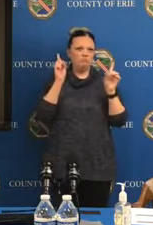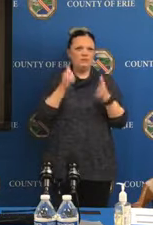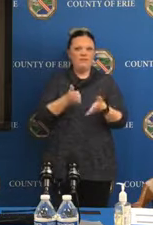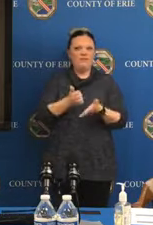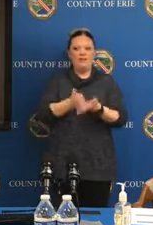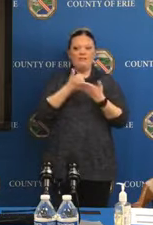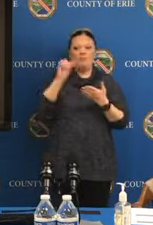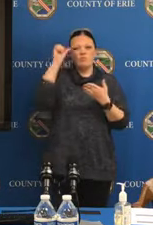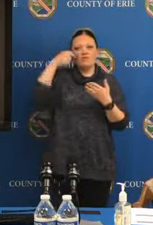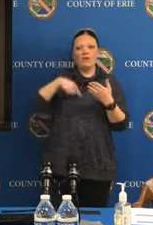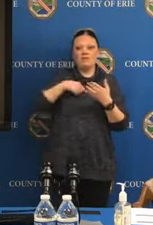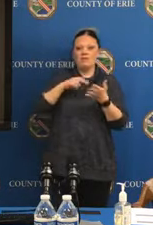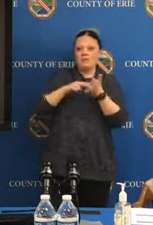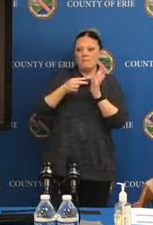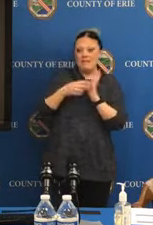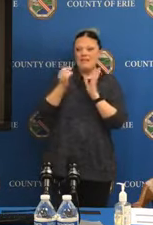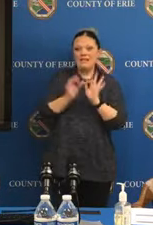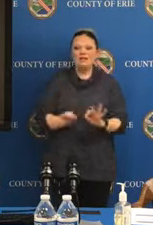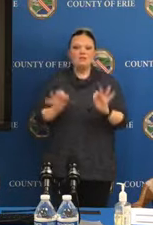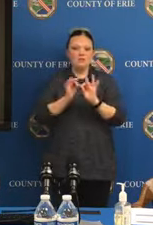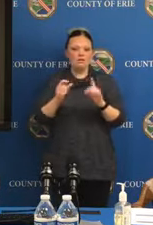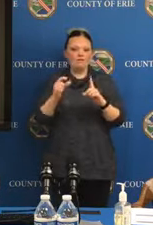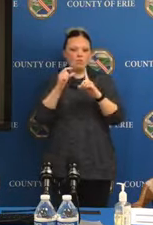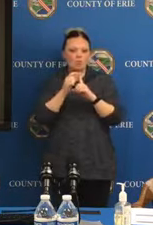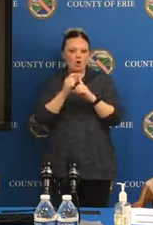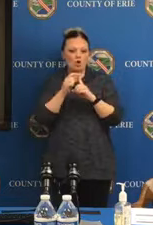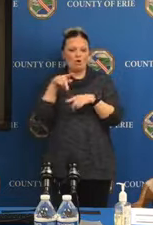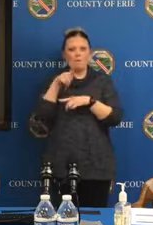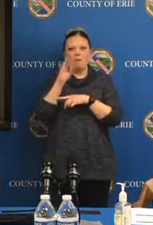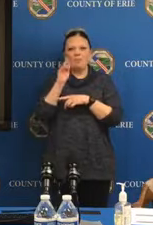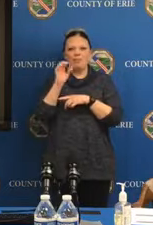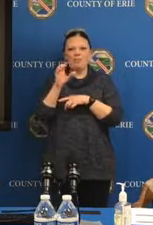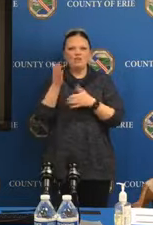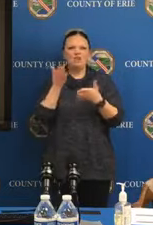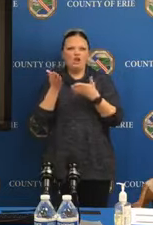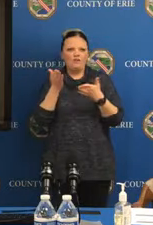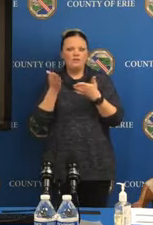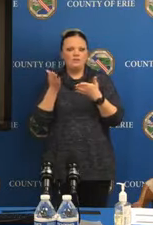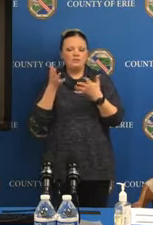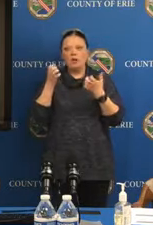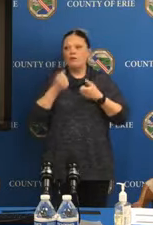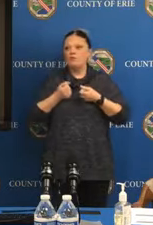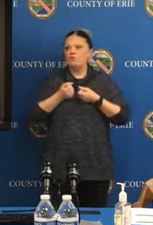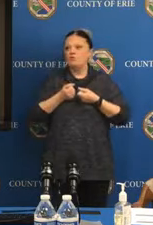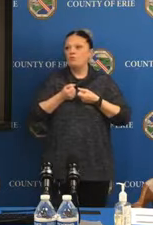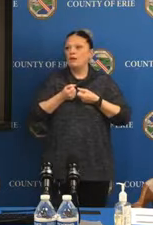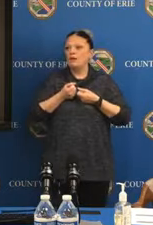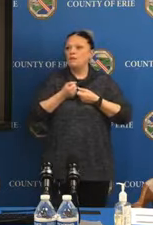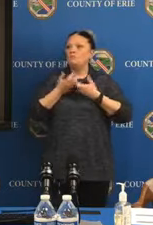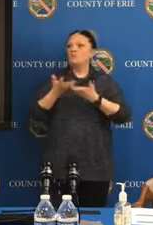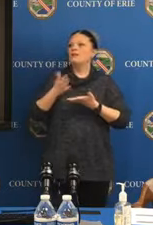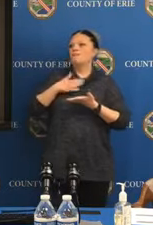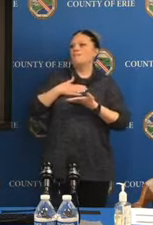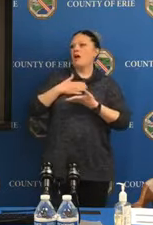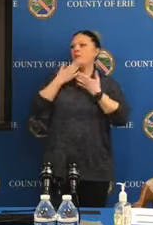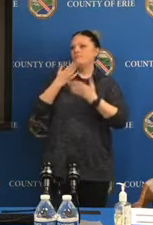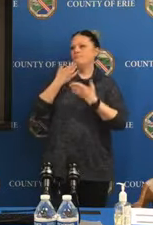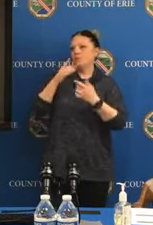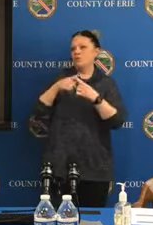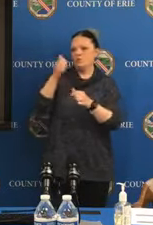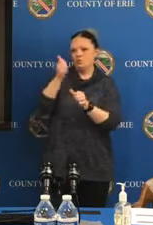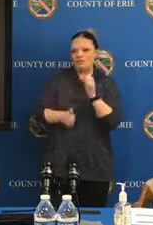what the meaning and significance of the word public service is, and I want to express my gratitude to every Erie County